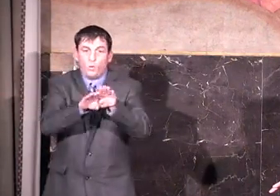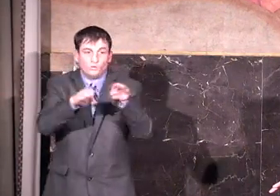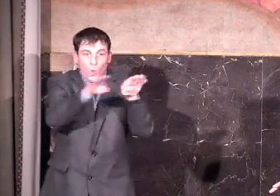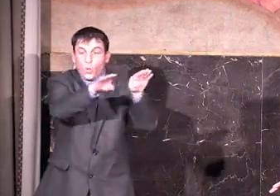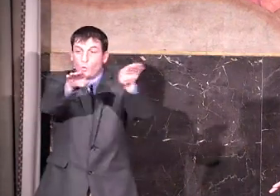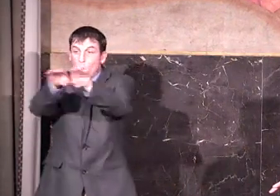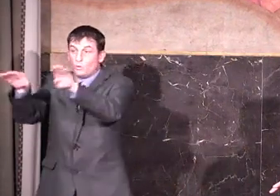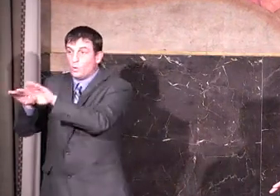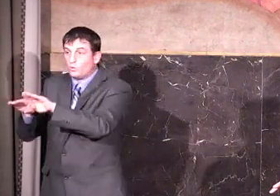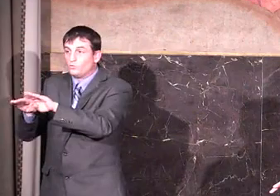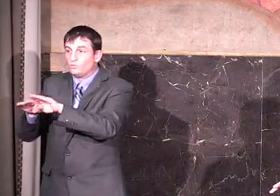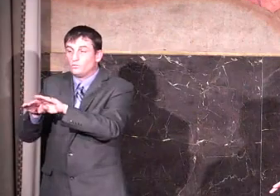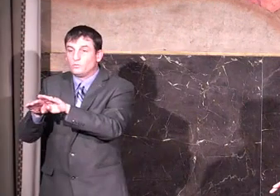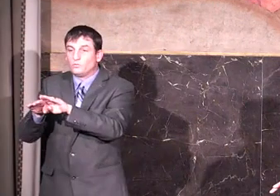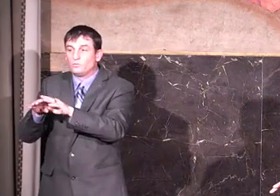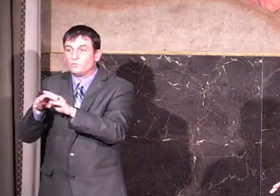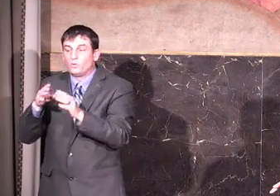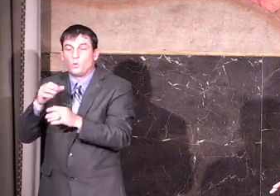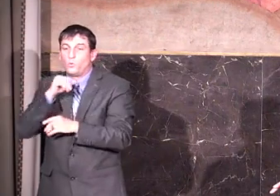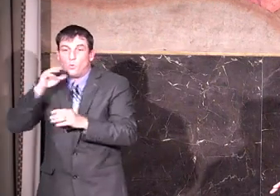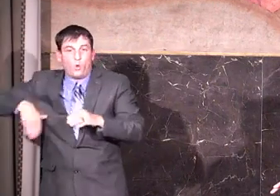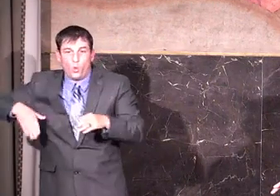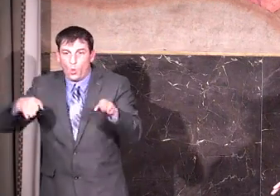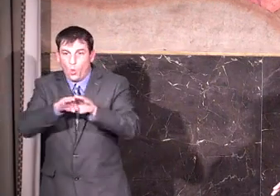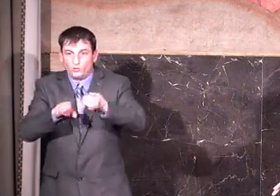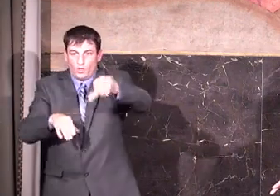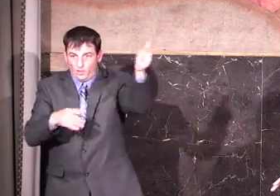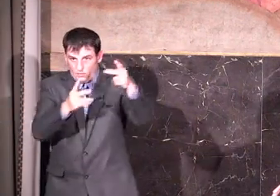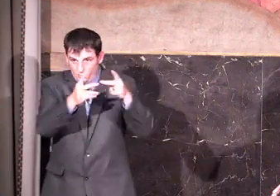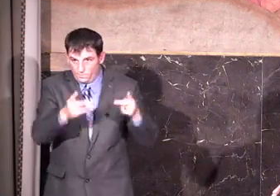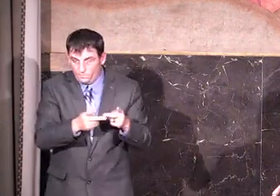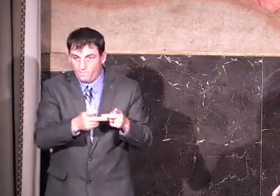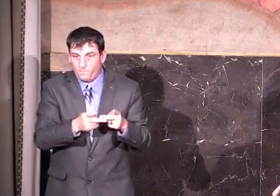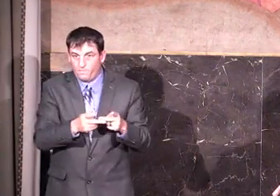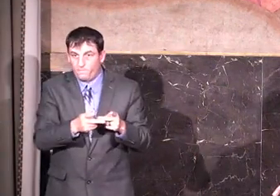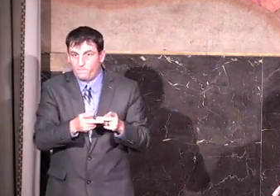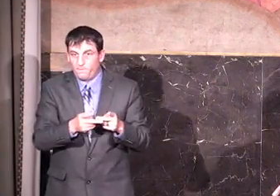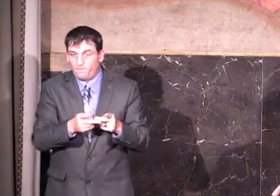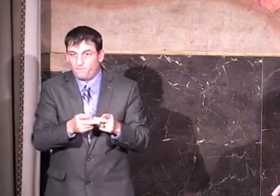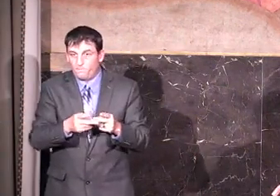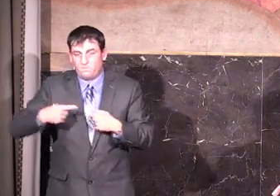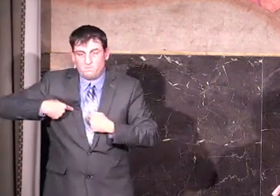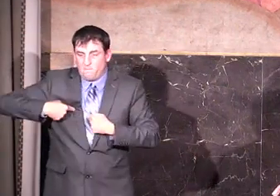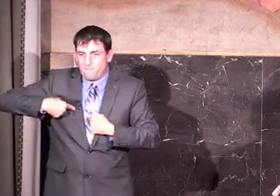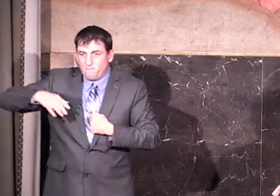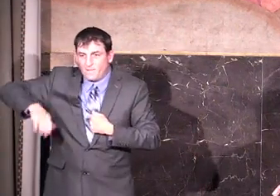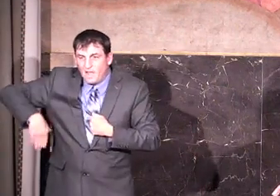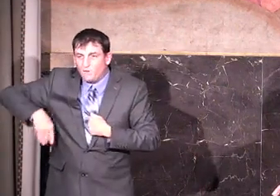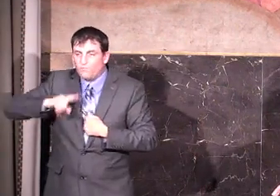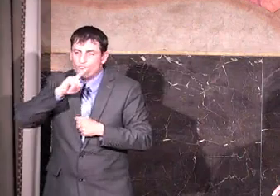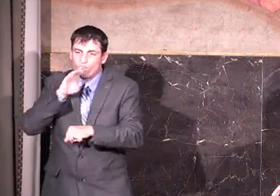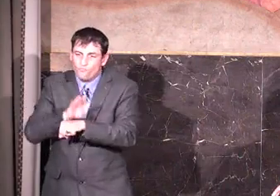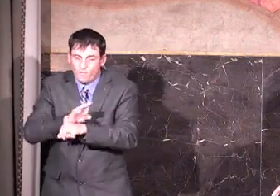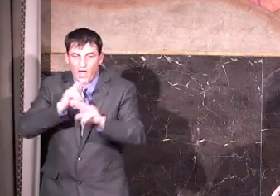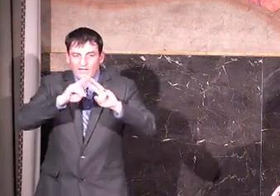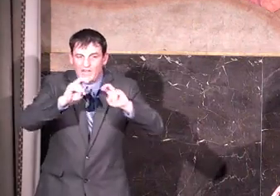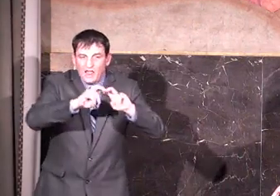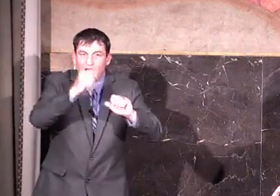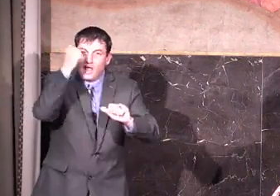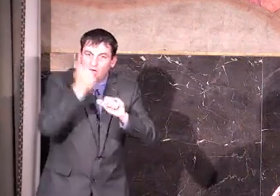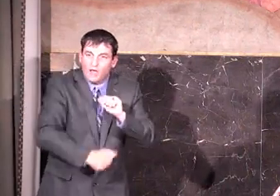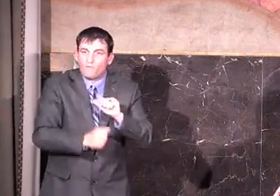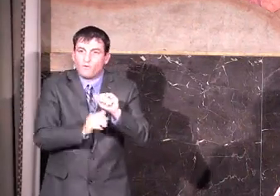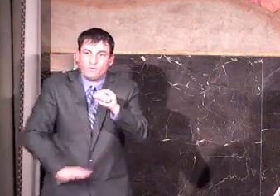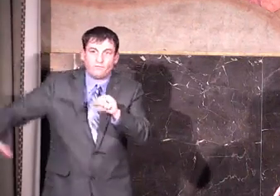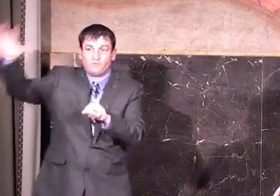closed elsewhere. And so I haven't done an exhaustive state-by-state analysis, but somebody could certainly